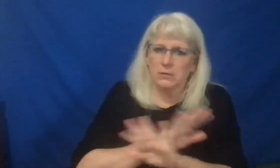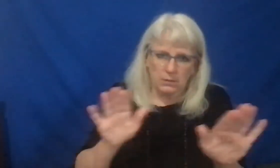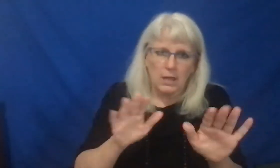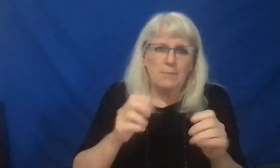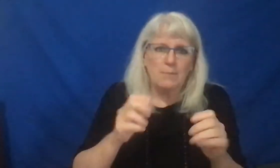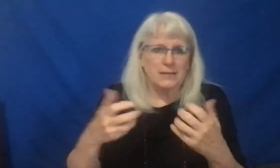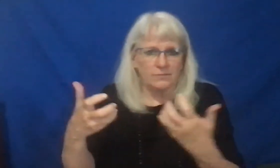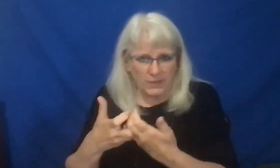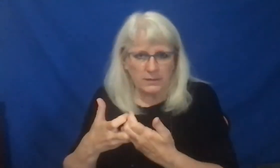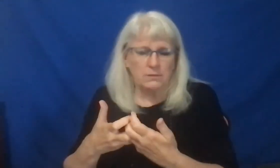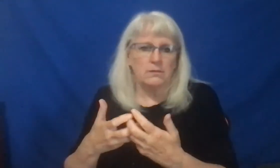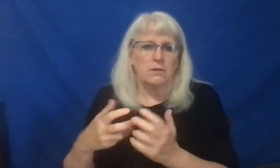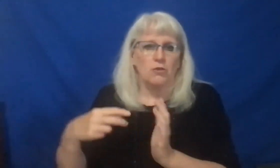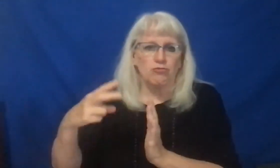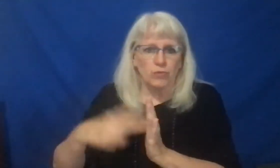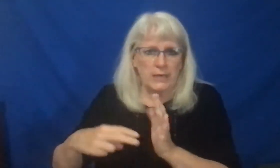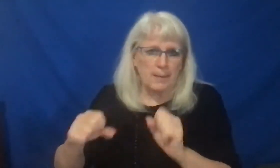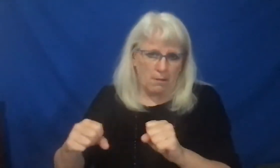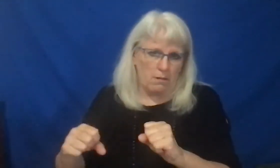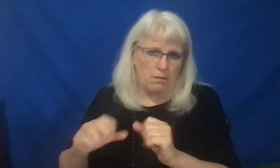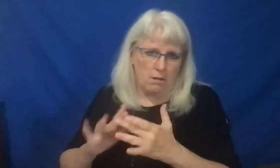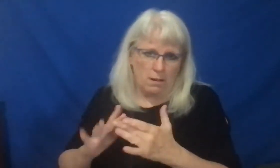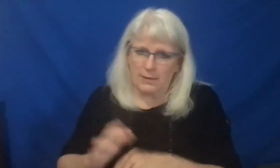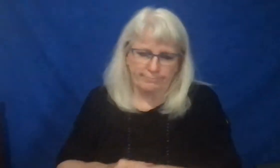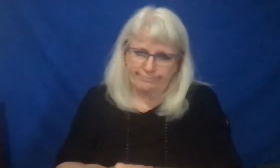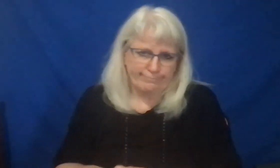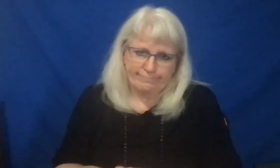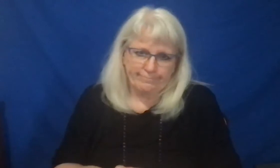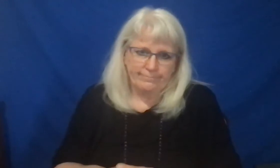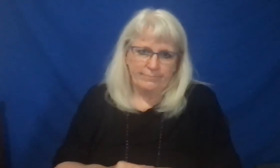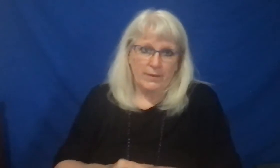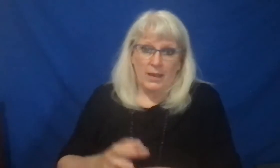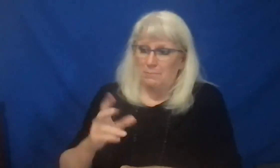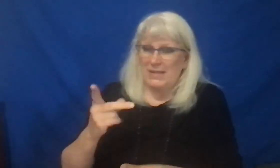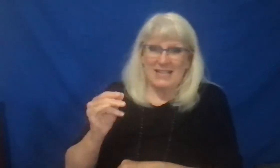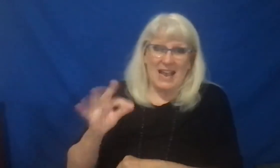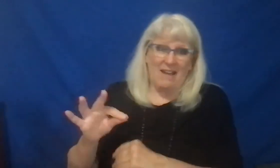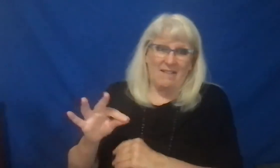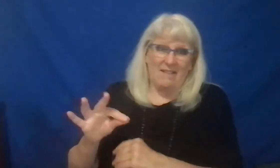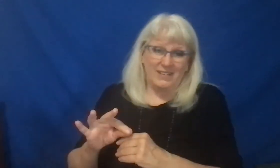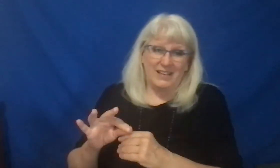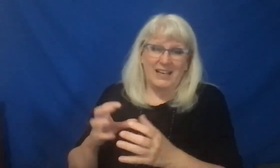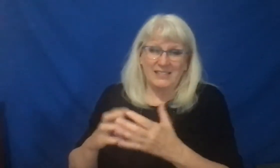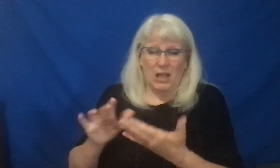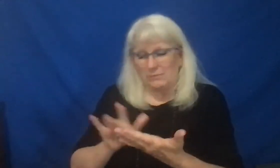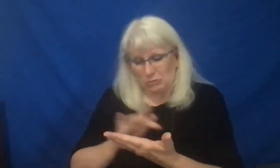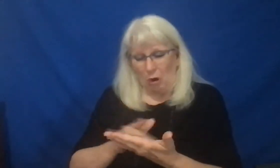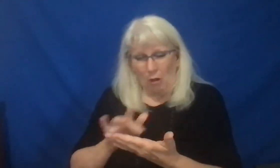and readable online? Because when we just, if you just put a PDF online, it's a lot of like scrolling versus maybe something that's